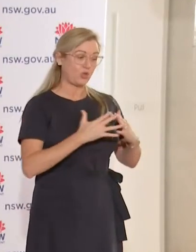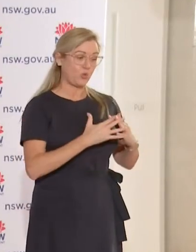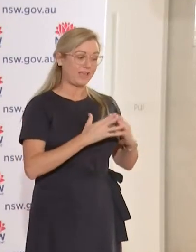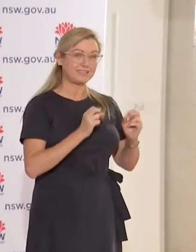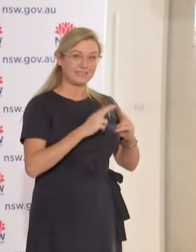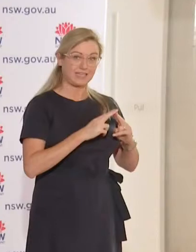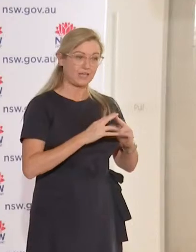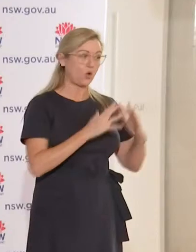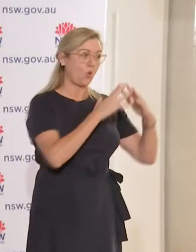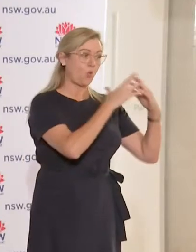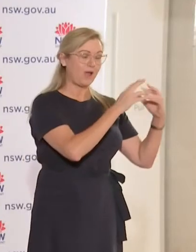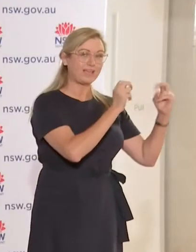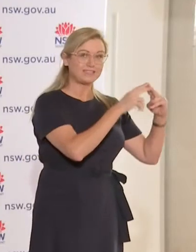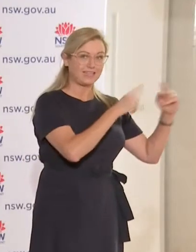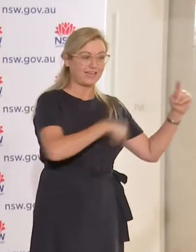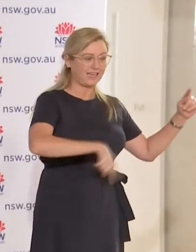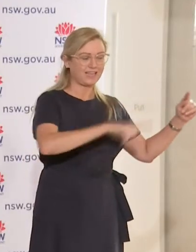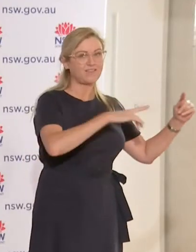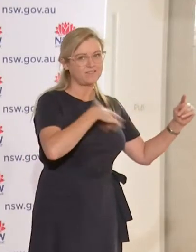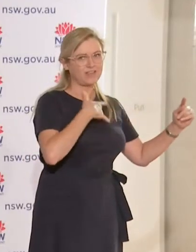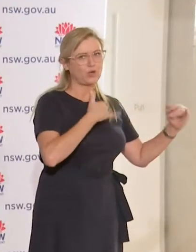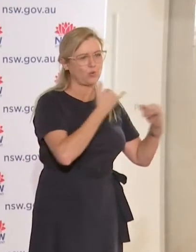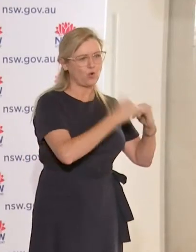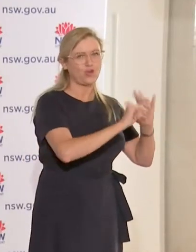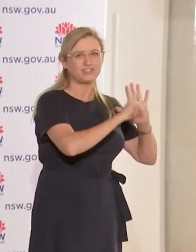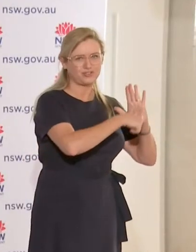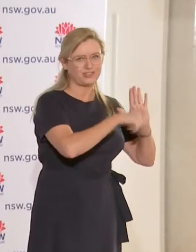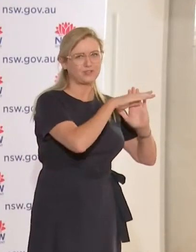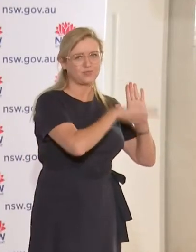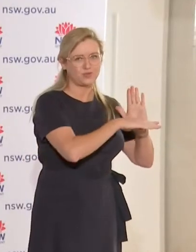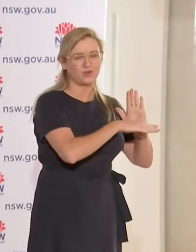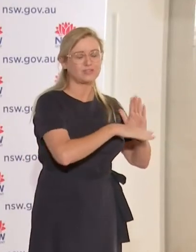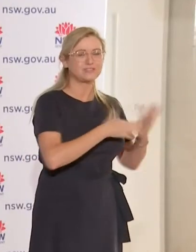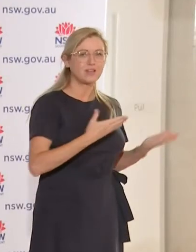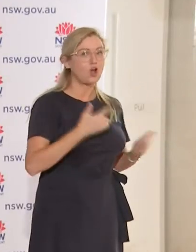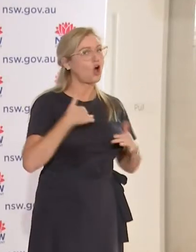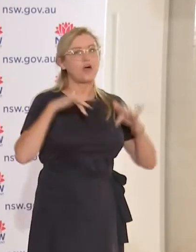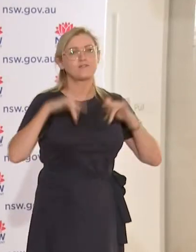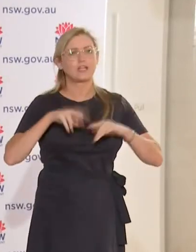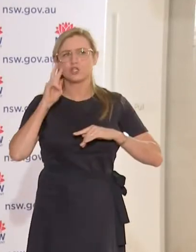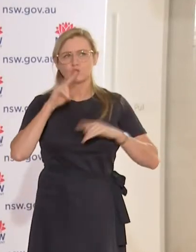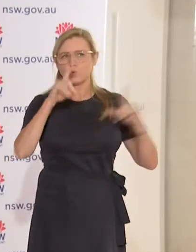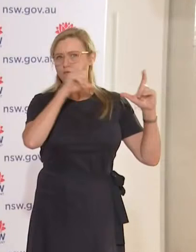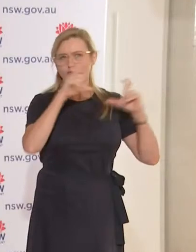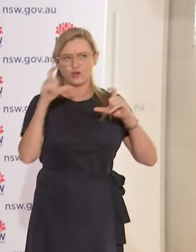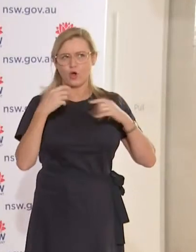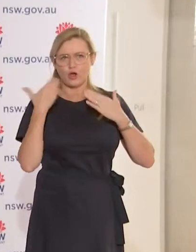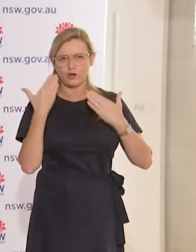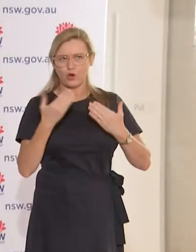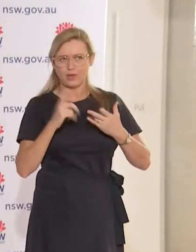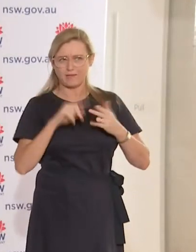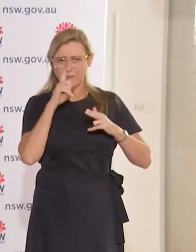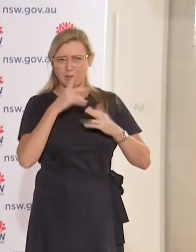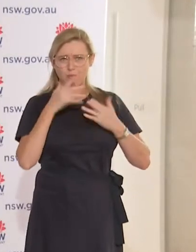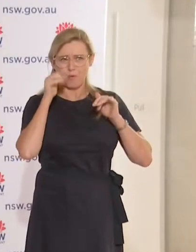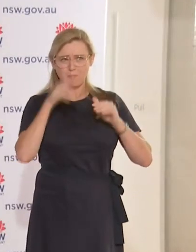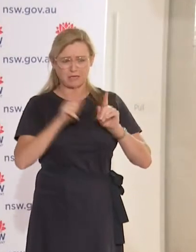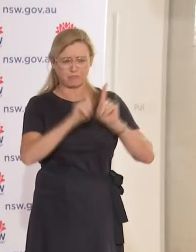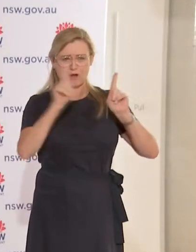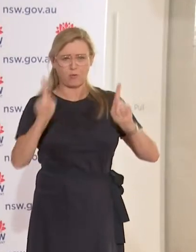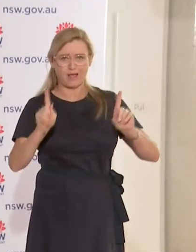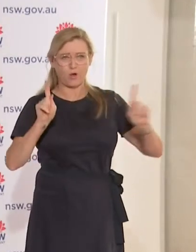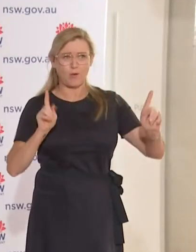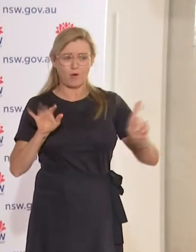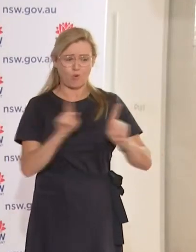Sydney. However, we do have to understand, and I haven't seen those pictures, so I don't know whether people are maintaining social distancing, but